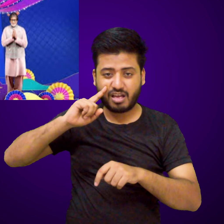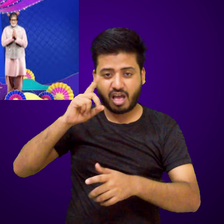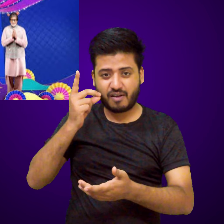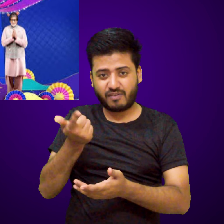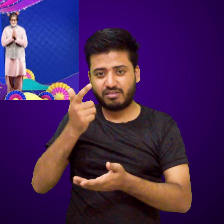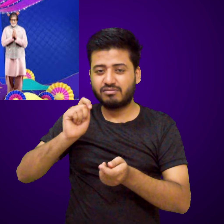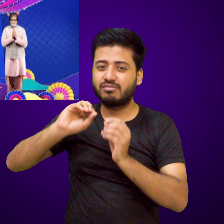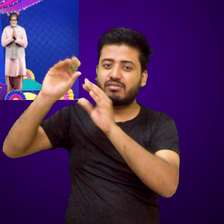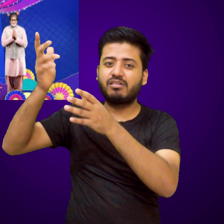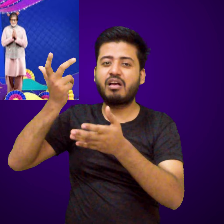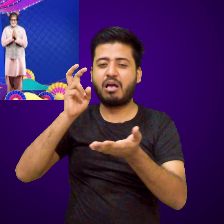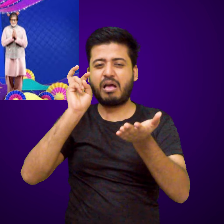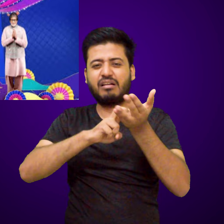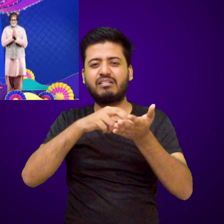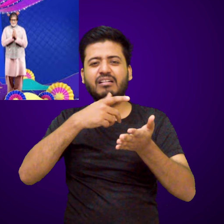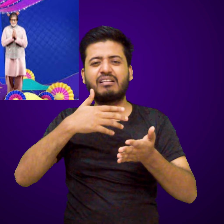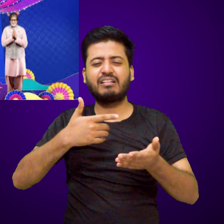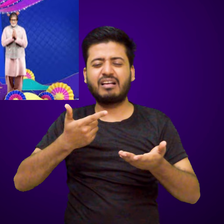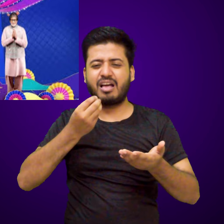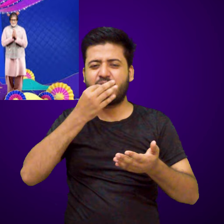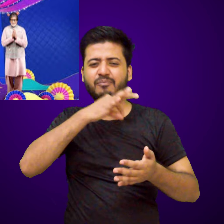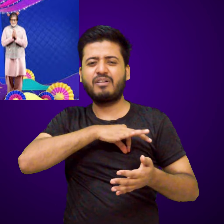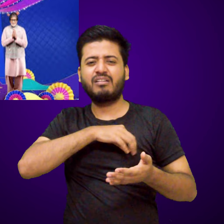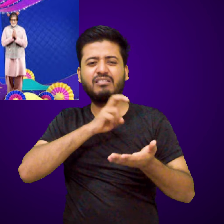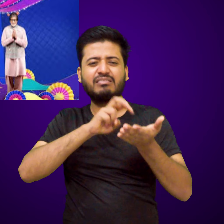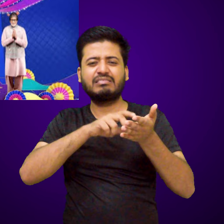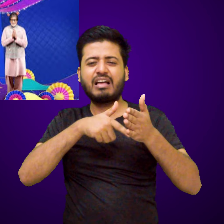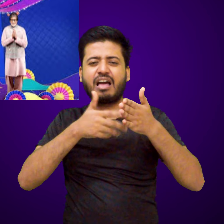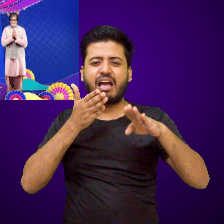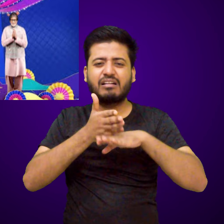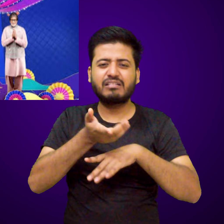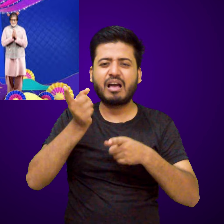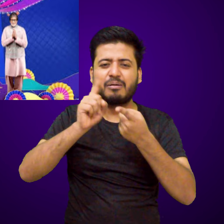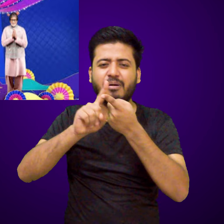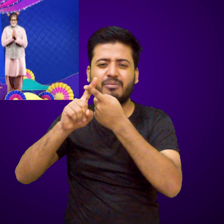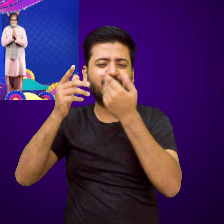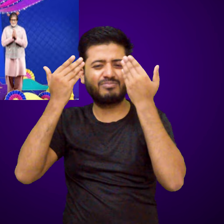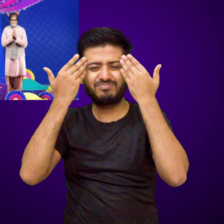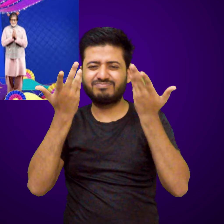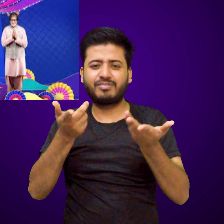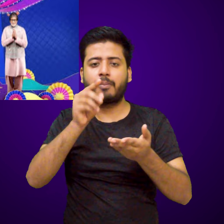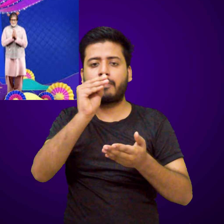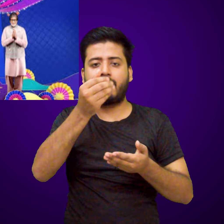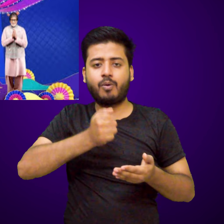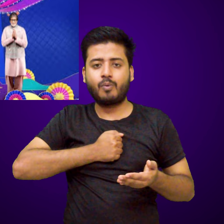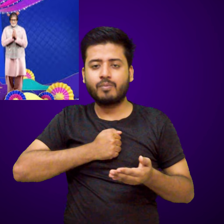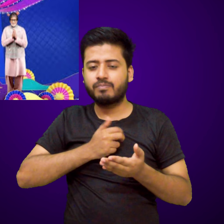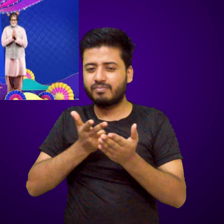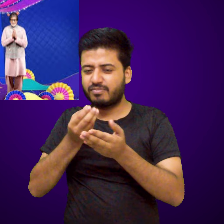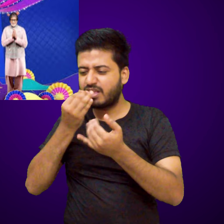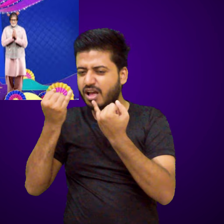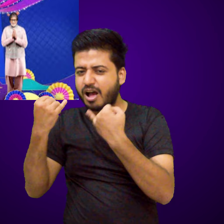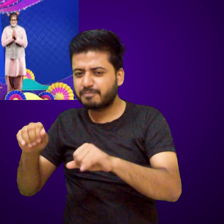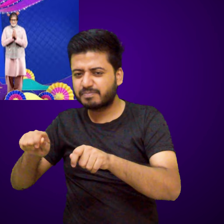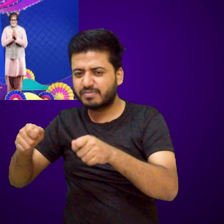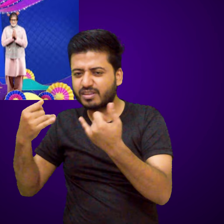plate. Identify the error code. Many Philips models use an error code, e.g., E0,